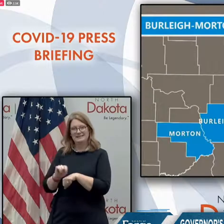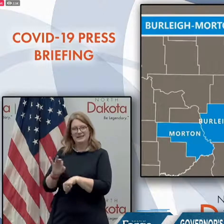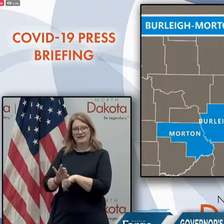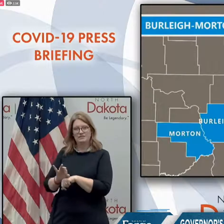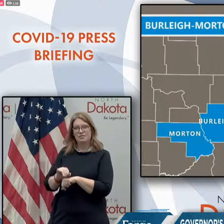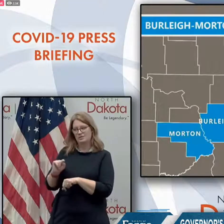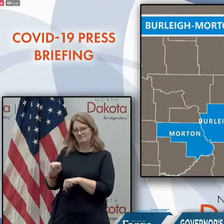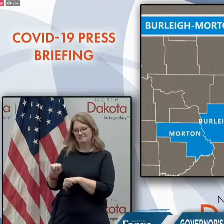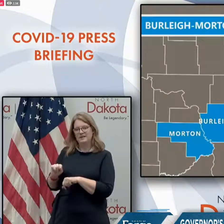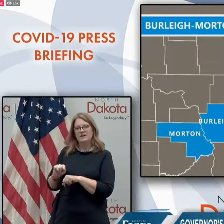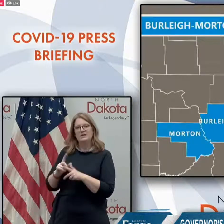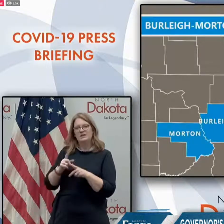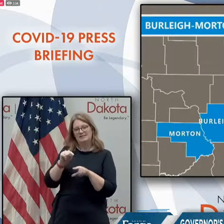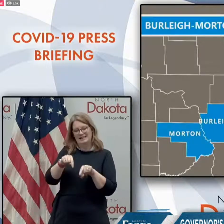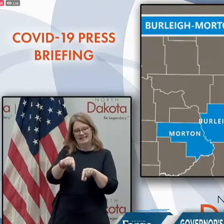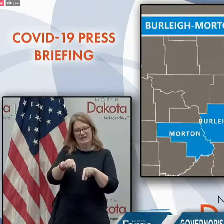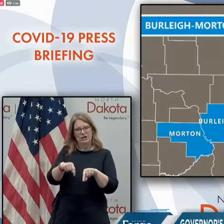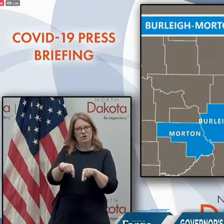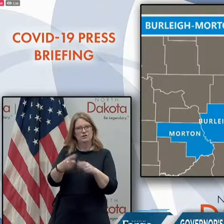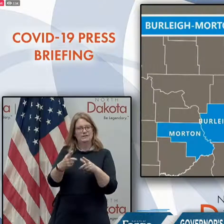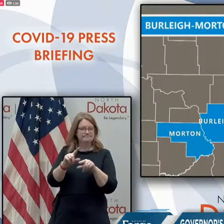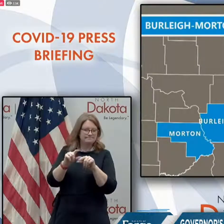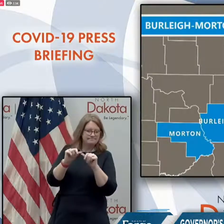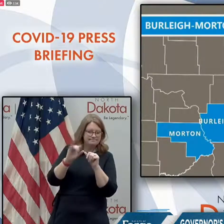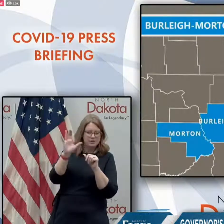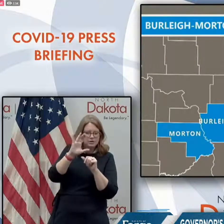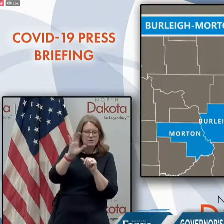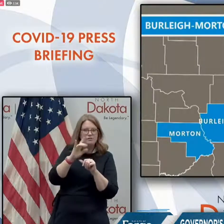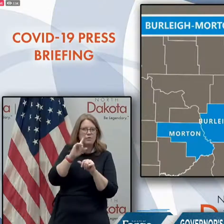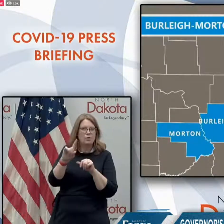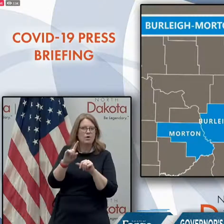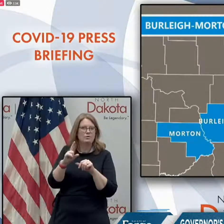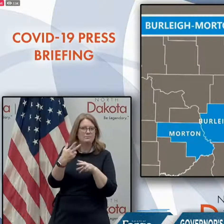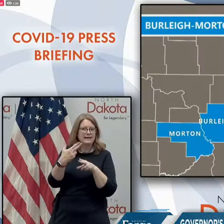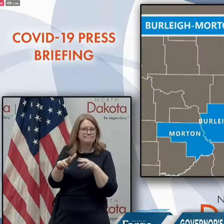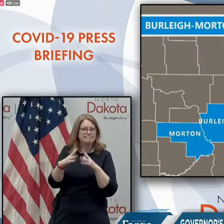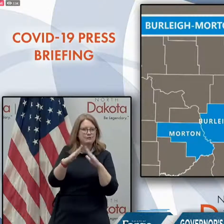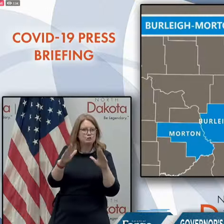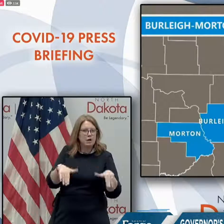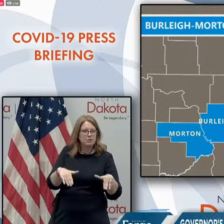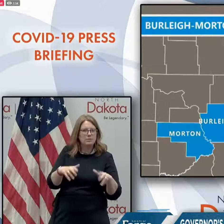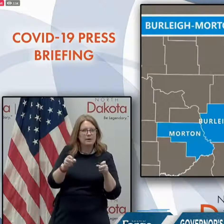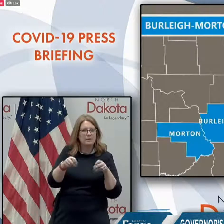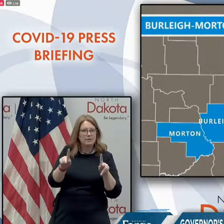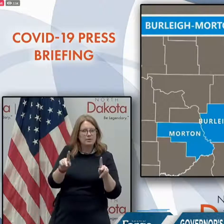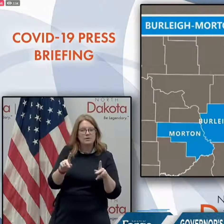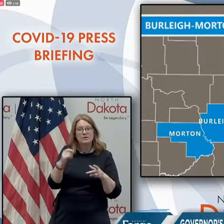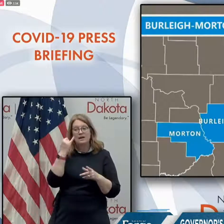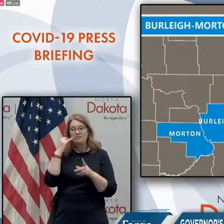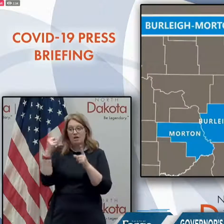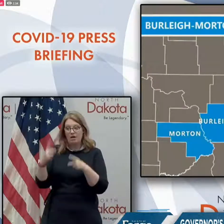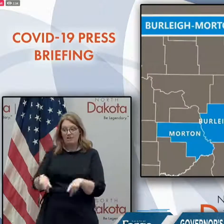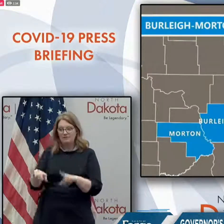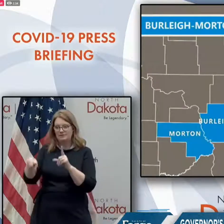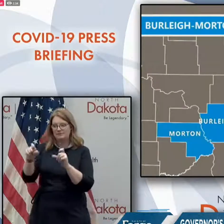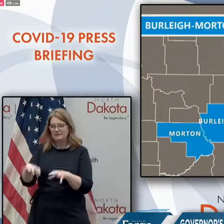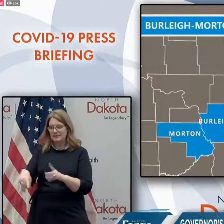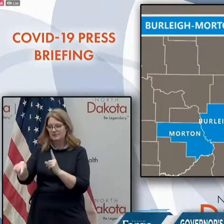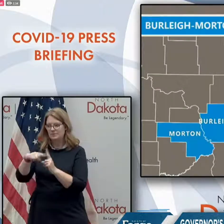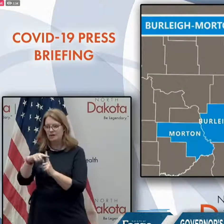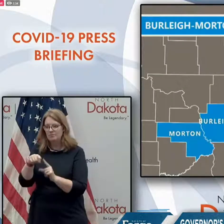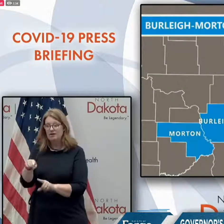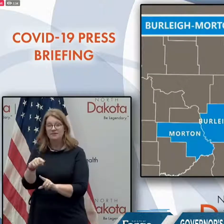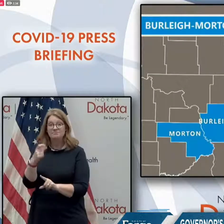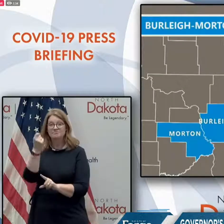work on identifying distributed sheltering opportunities for those who might test positive for COVID-19, who may either be